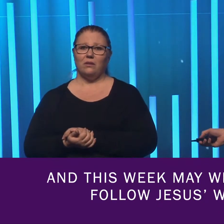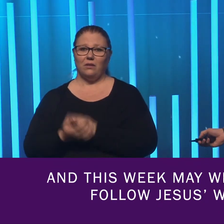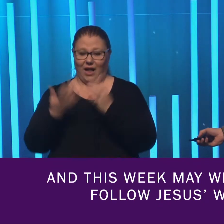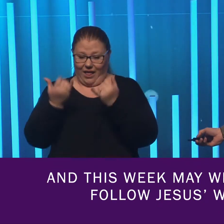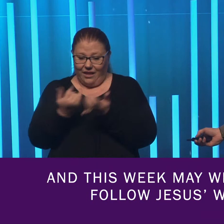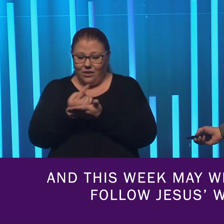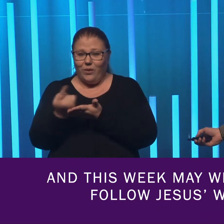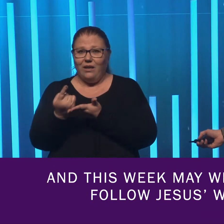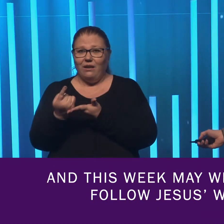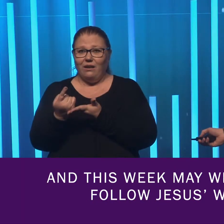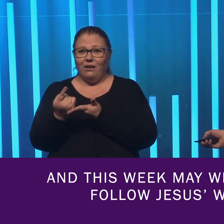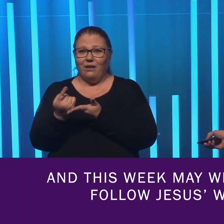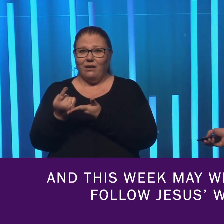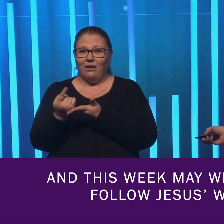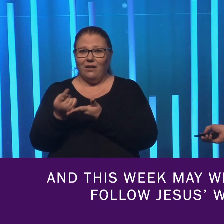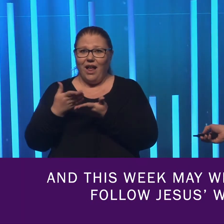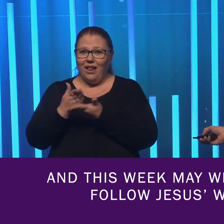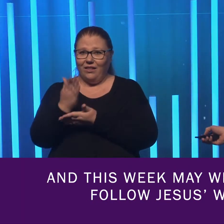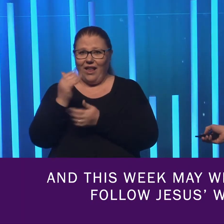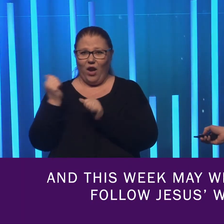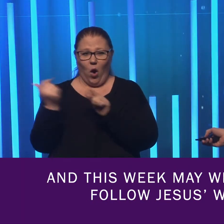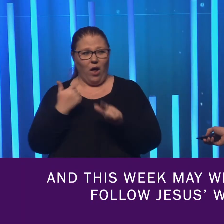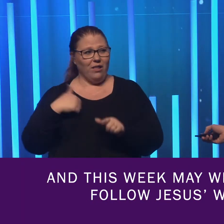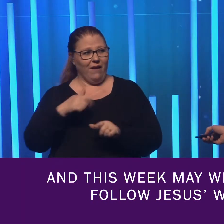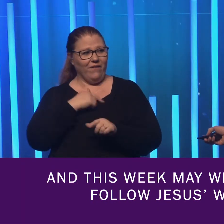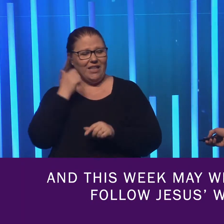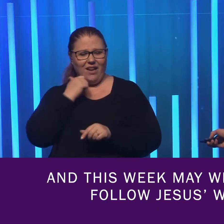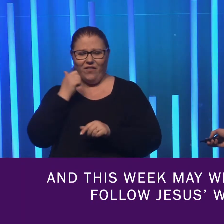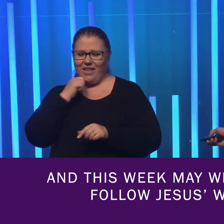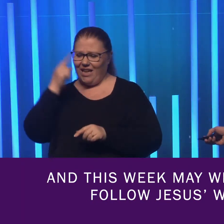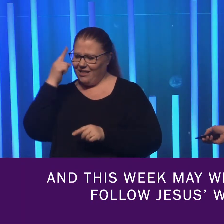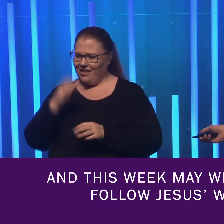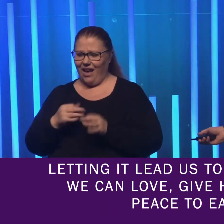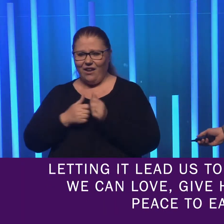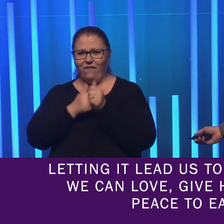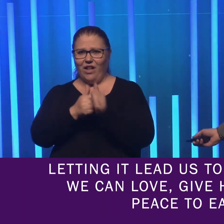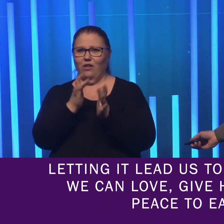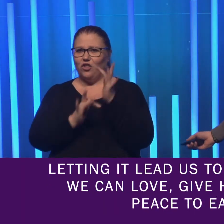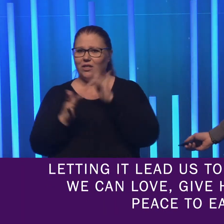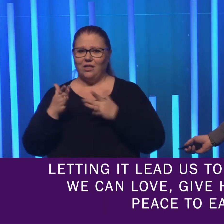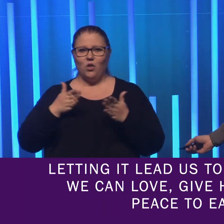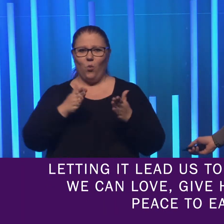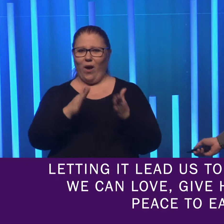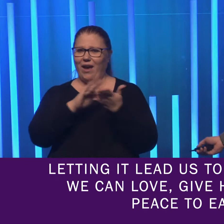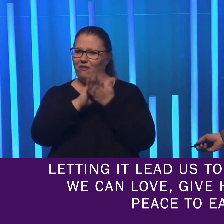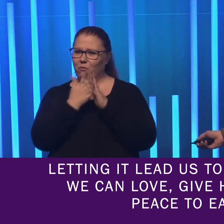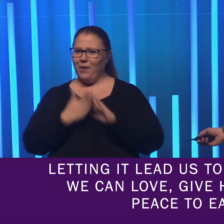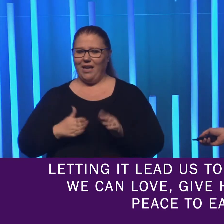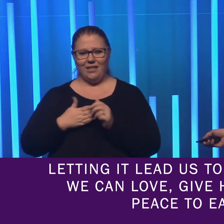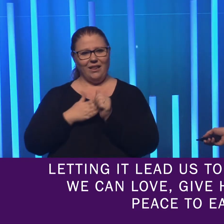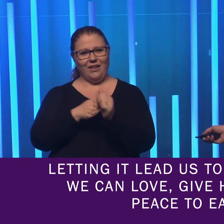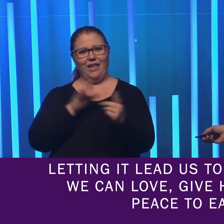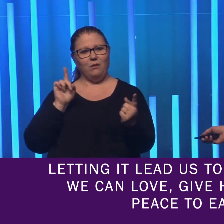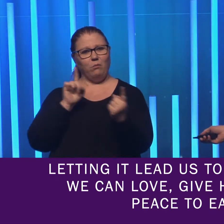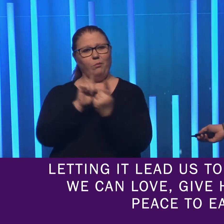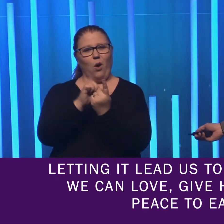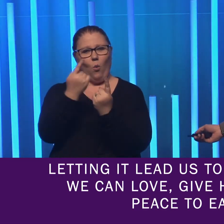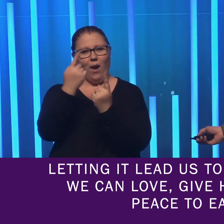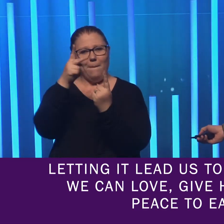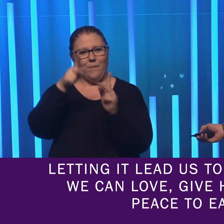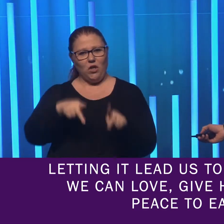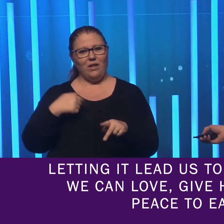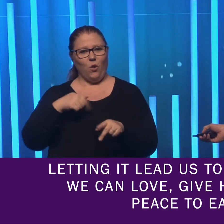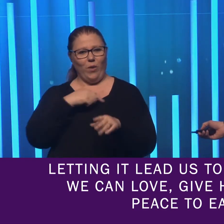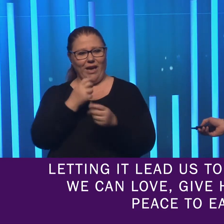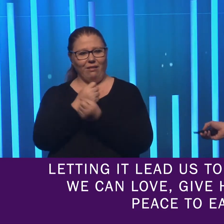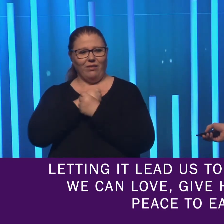week, may each of us daily choose to follow Jesus' way of peace, letting it lead us to one person that we can love, give